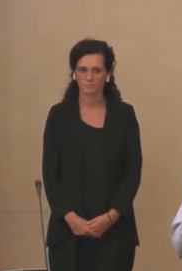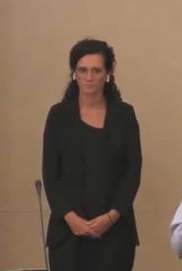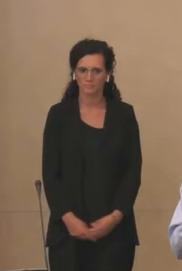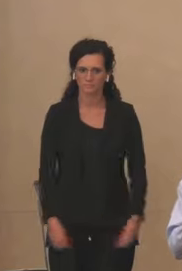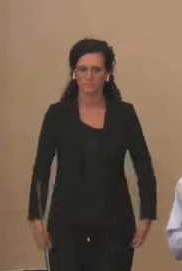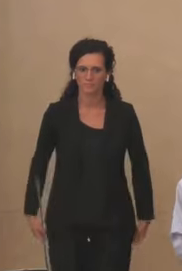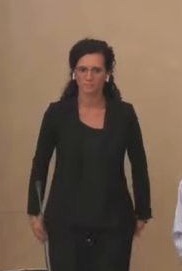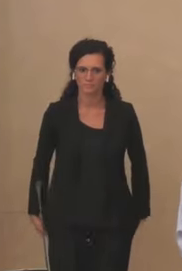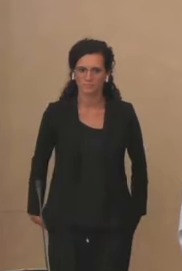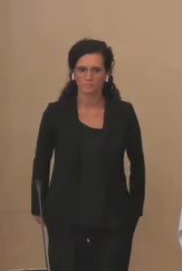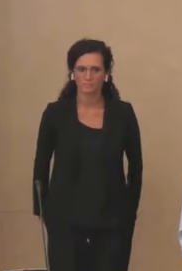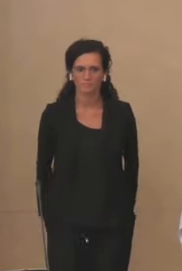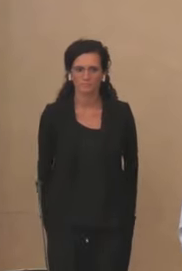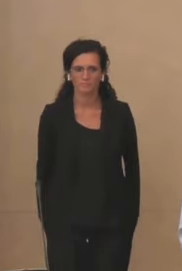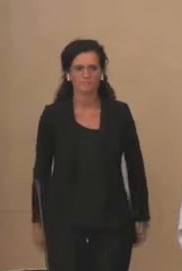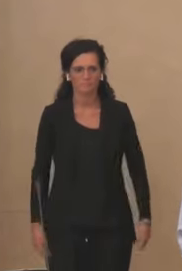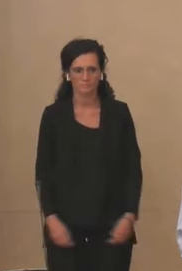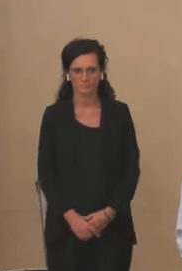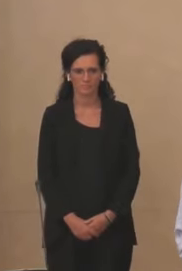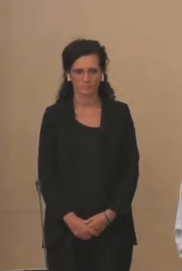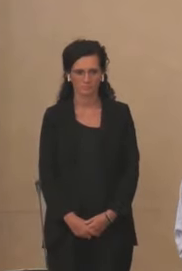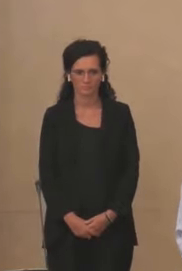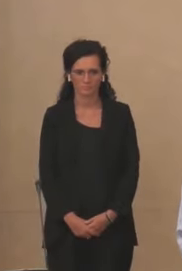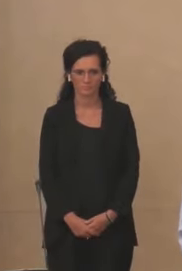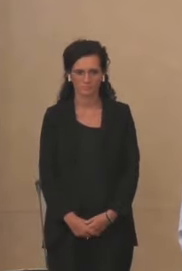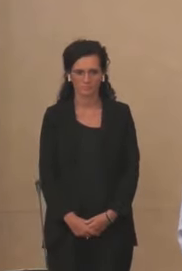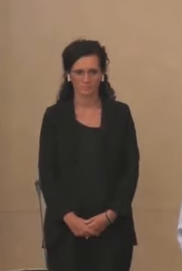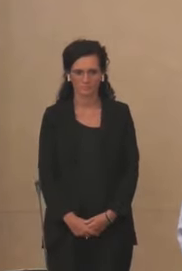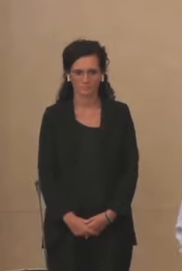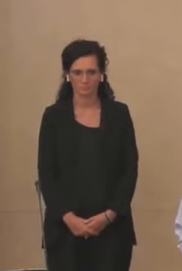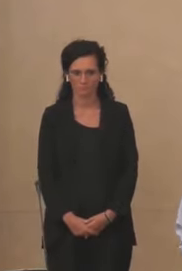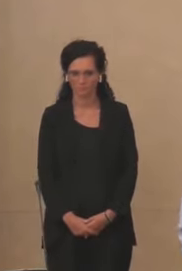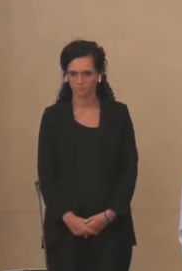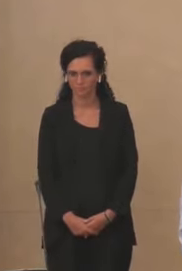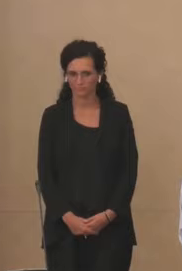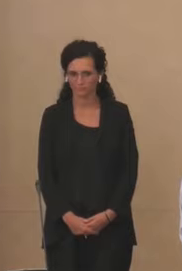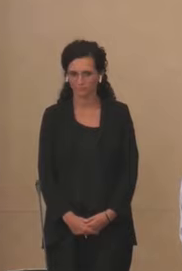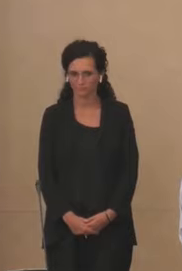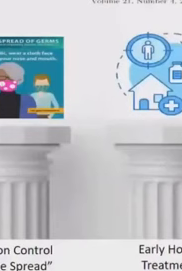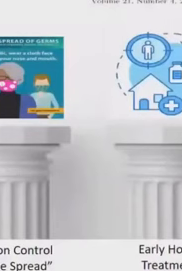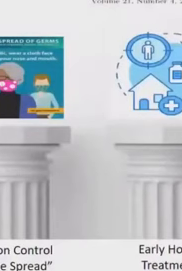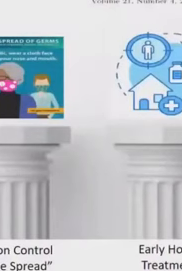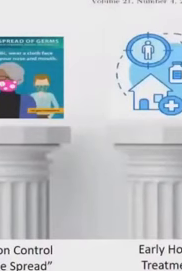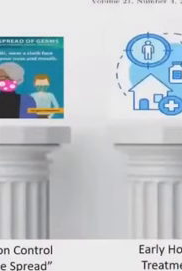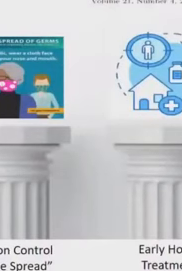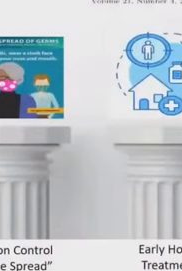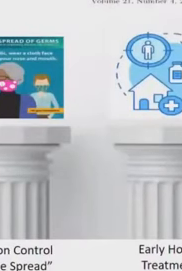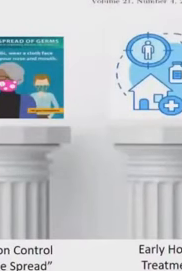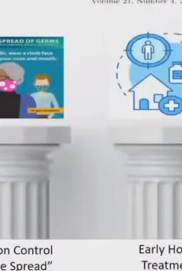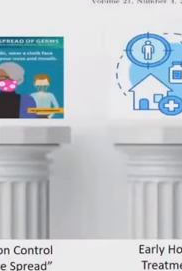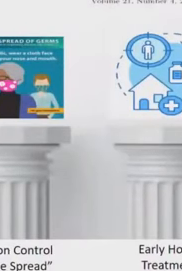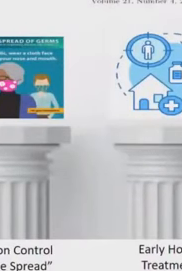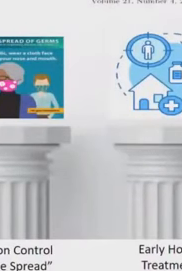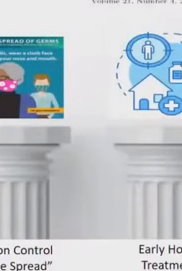Okay, I'm sorry. I have a weak voice. So I'm George Farid. I practice medicine in a rural town called